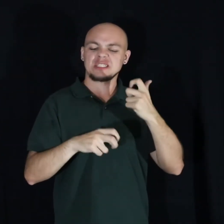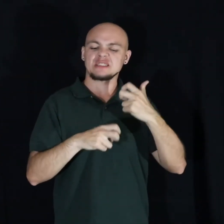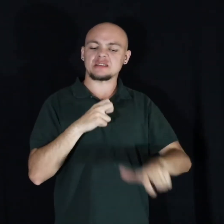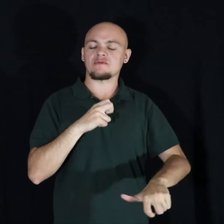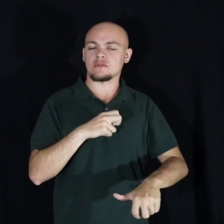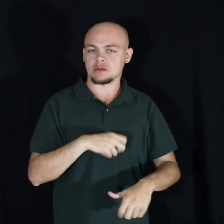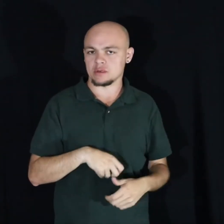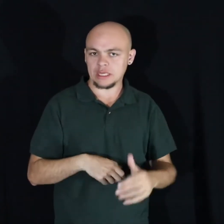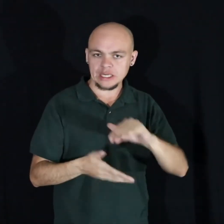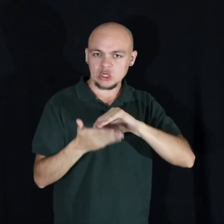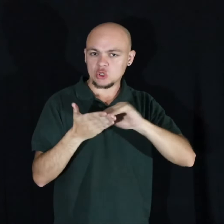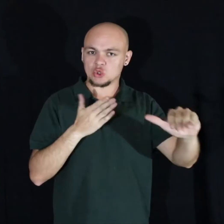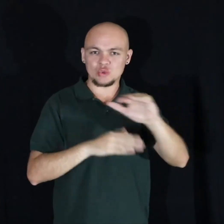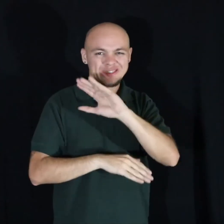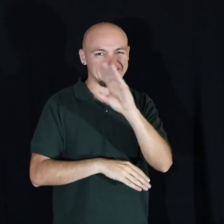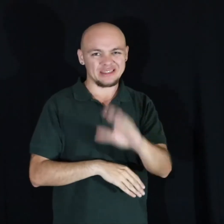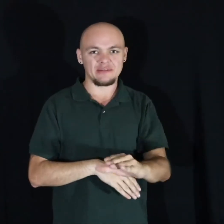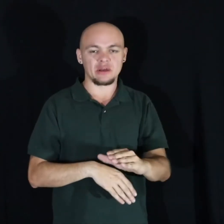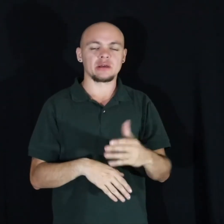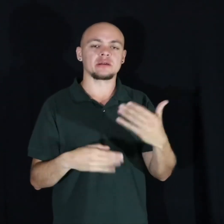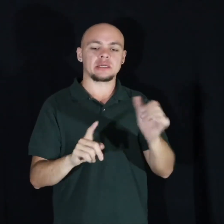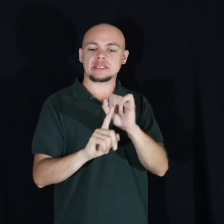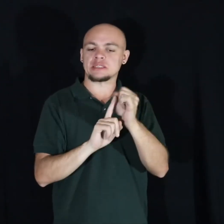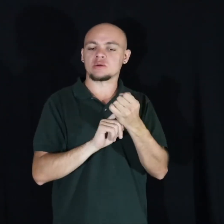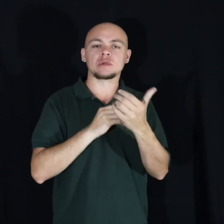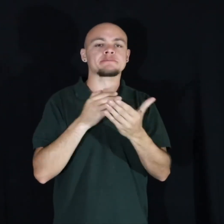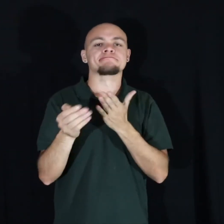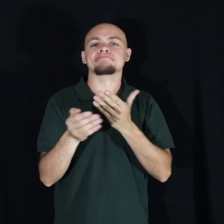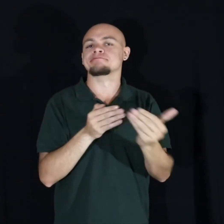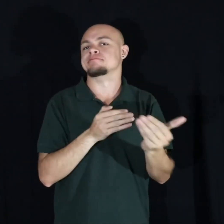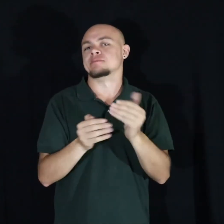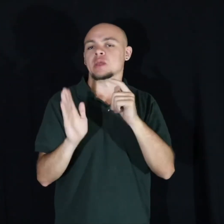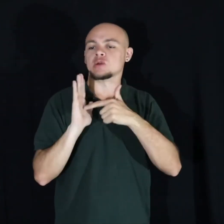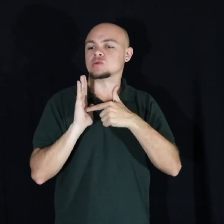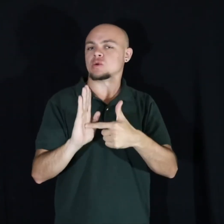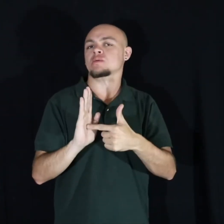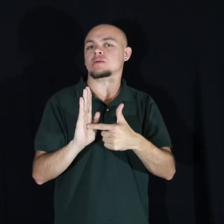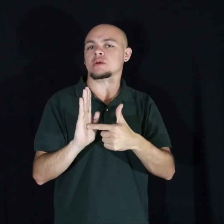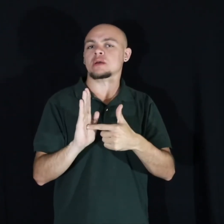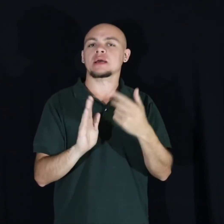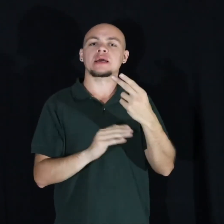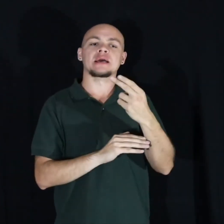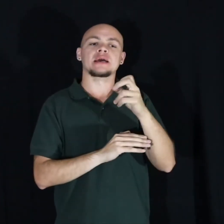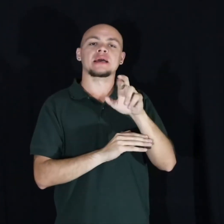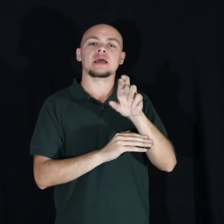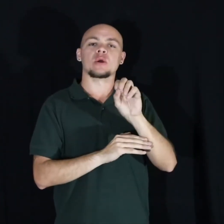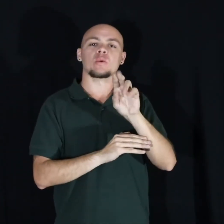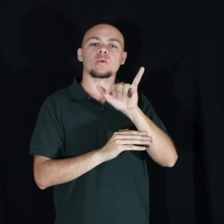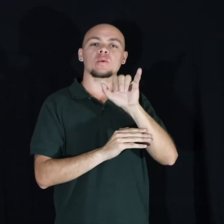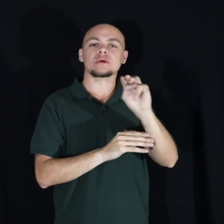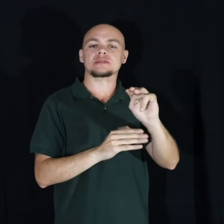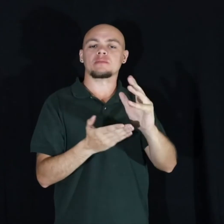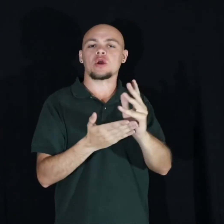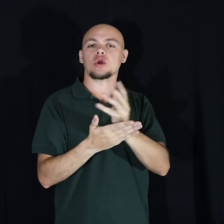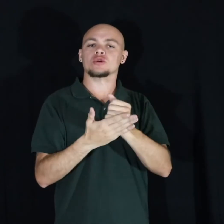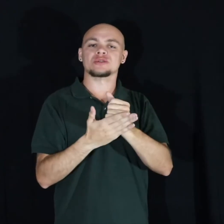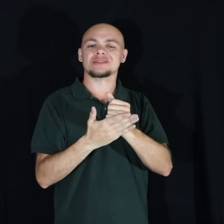make any excuses. Despite their circumstances, they have shown that heroism is earned, not